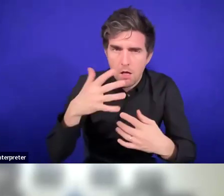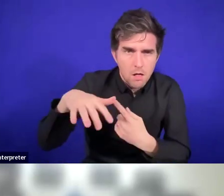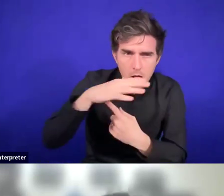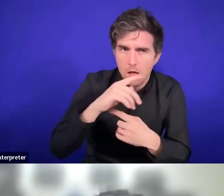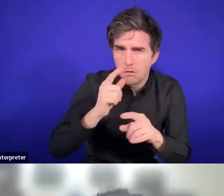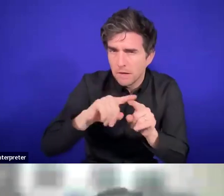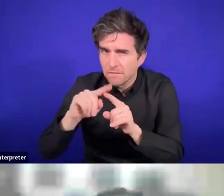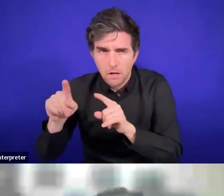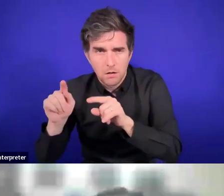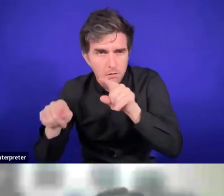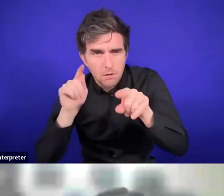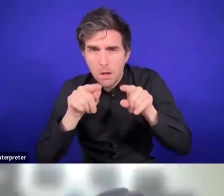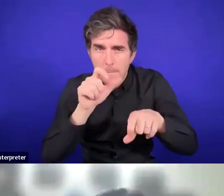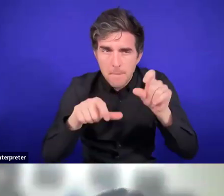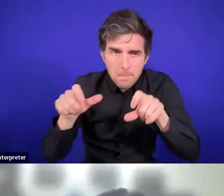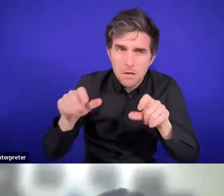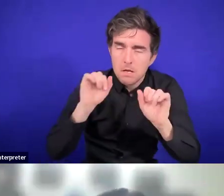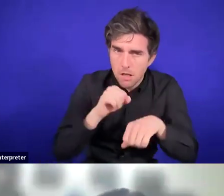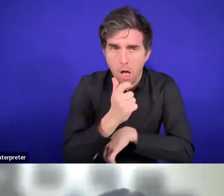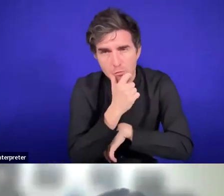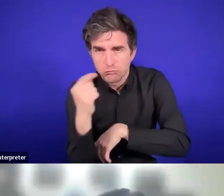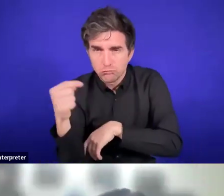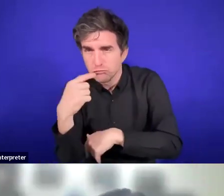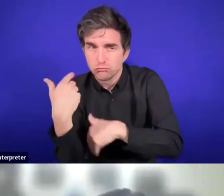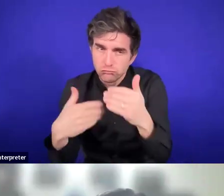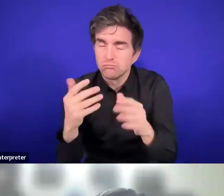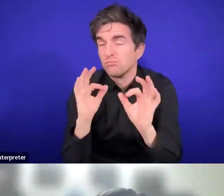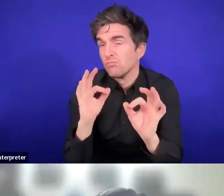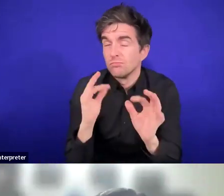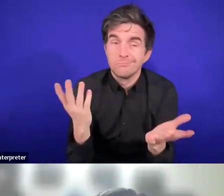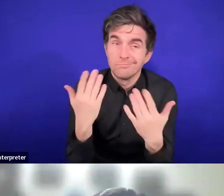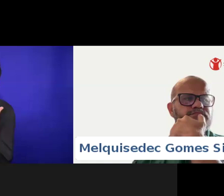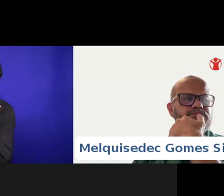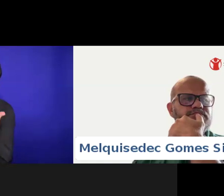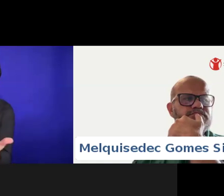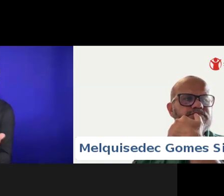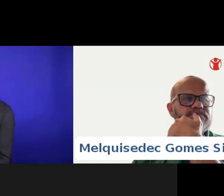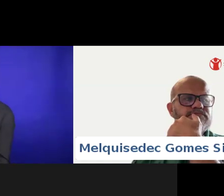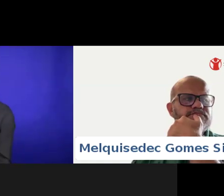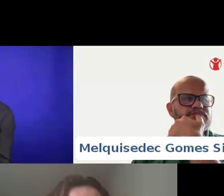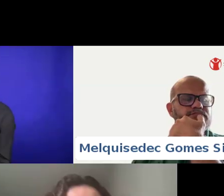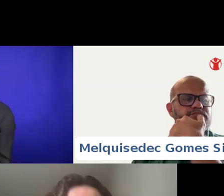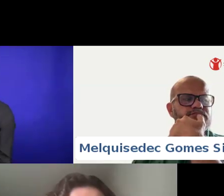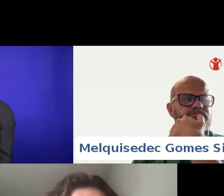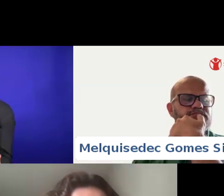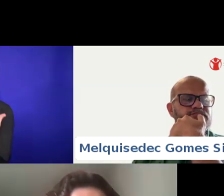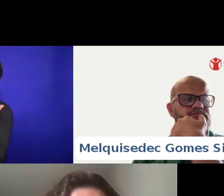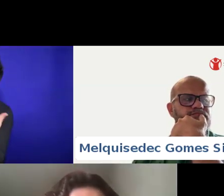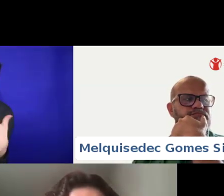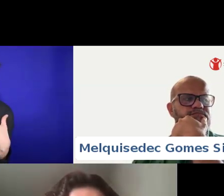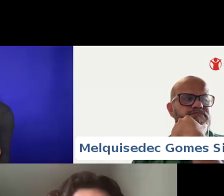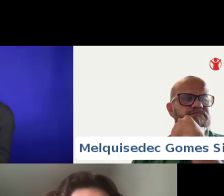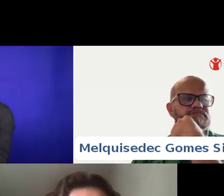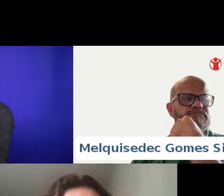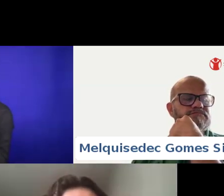Thanks very much, Mika. That's really helpful. And thanks for joining us so late. I'd forgotten it was quite so late for you, so very much appreciated. Okay, so maybe if we go